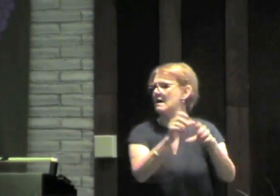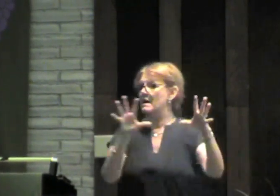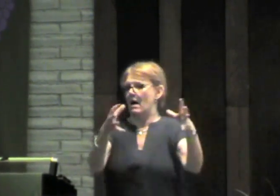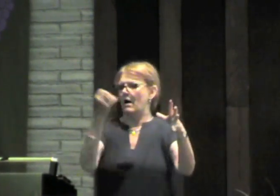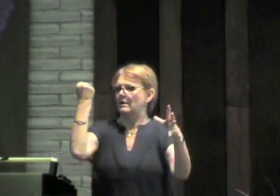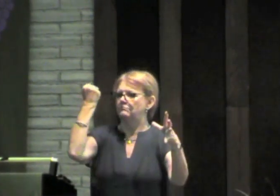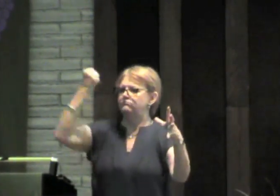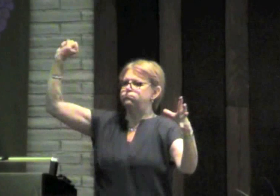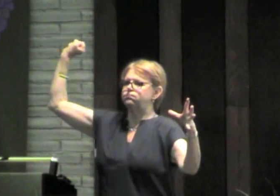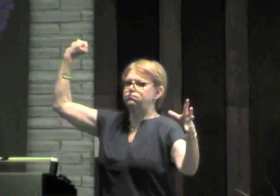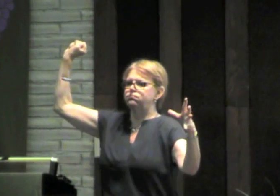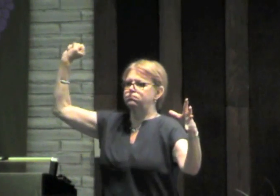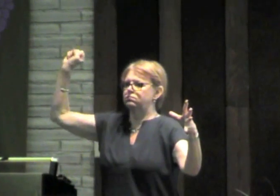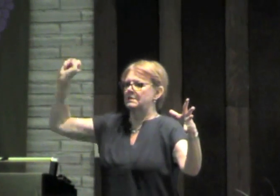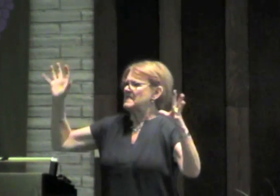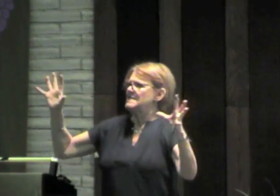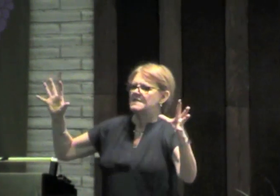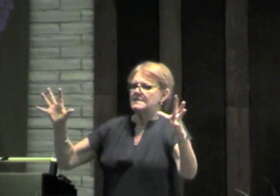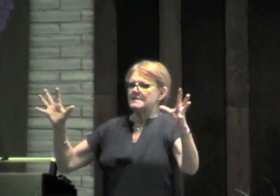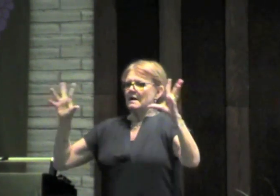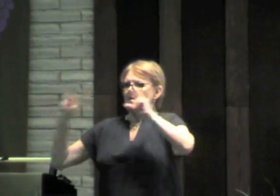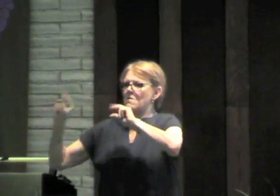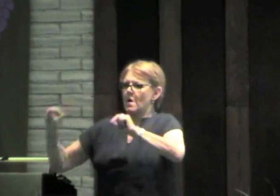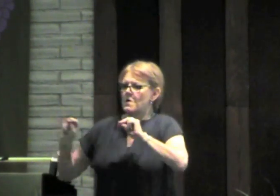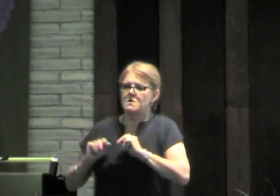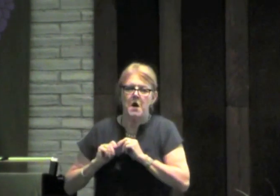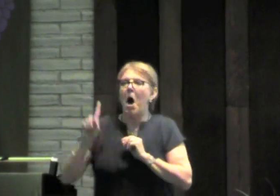wanted the Jews to become slaves, then the Jews rebelled.